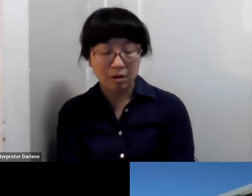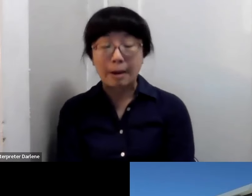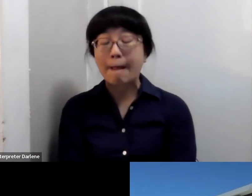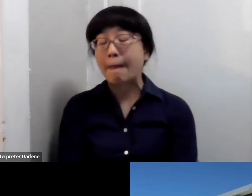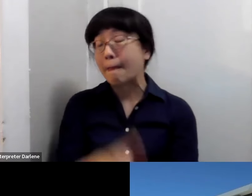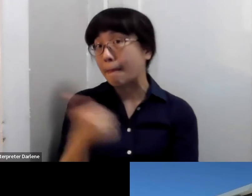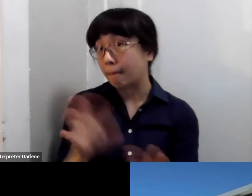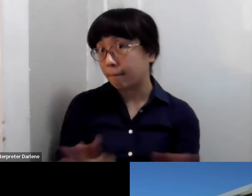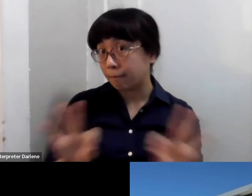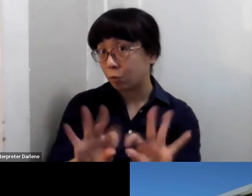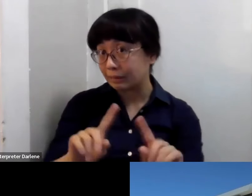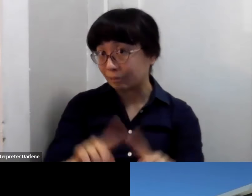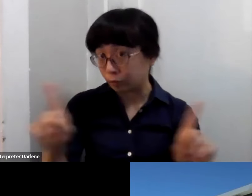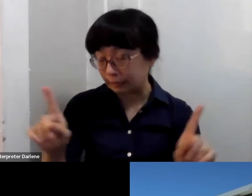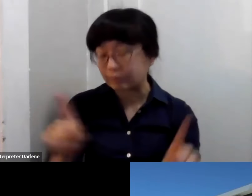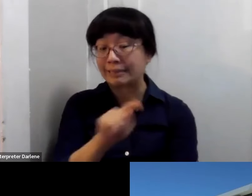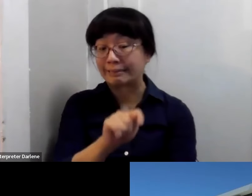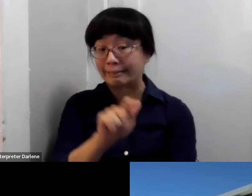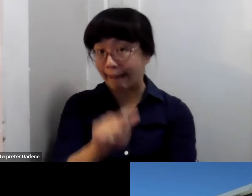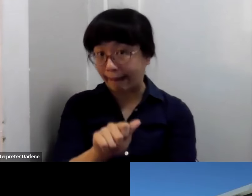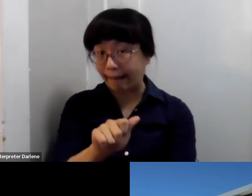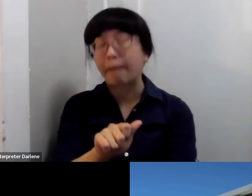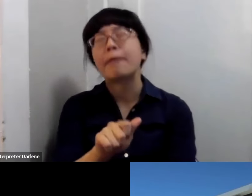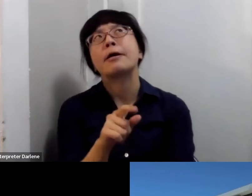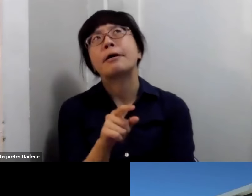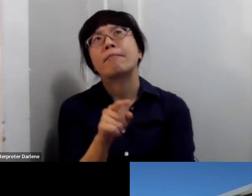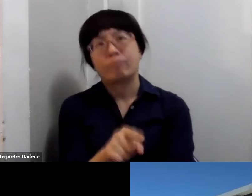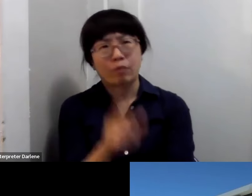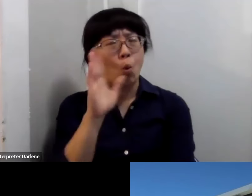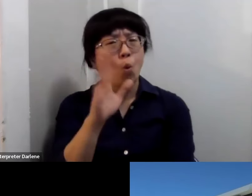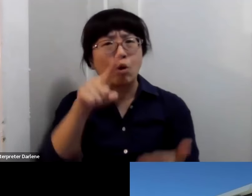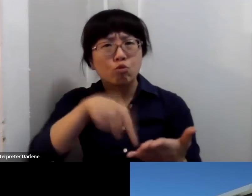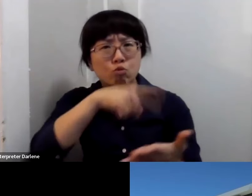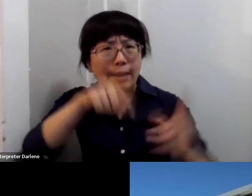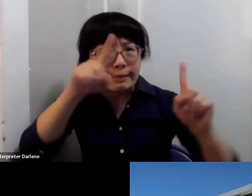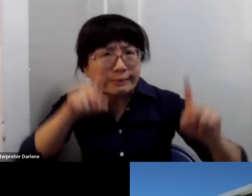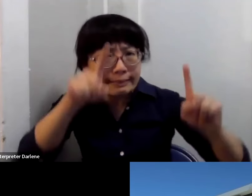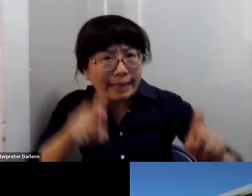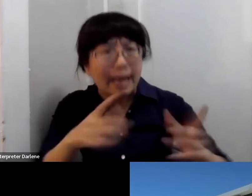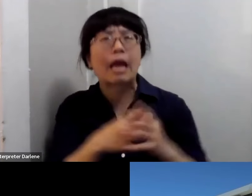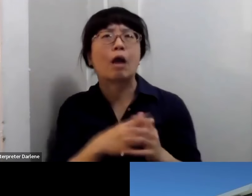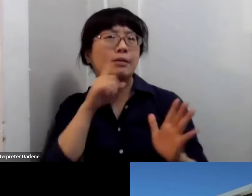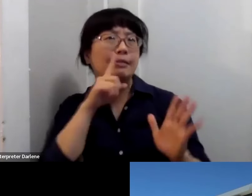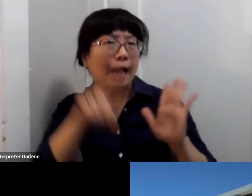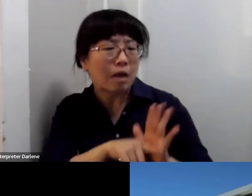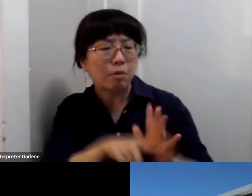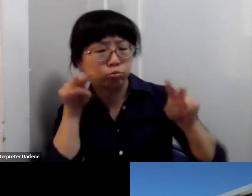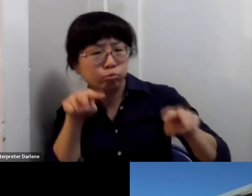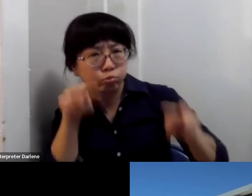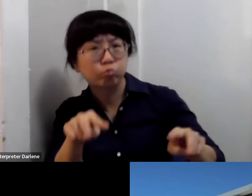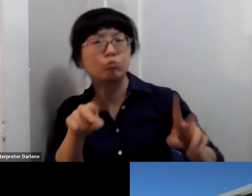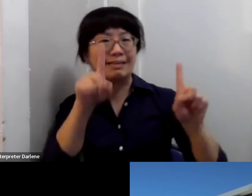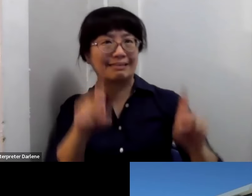difference is TAs and GAs like grade exams, grade exams or assignments, proctor exams,